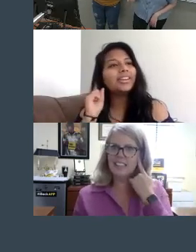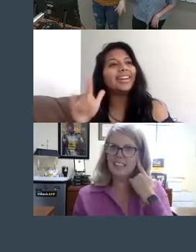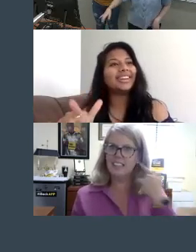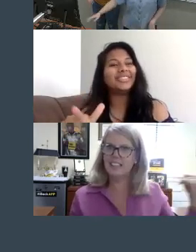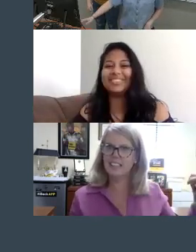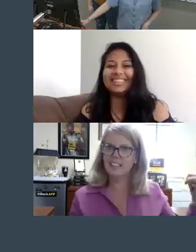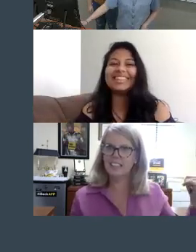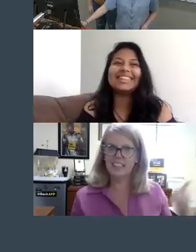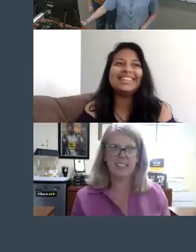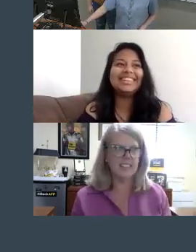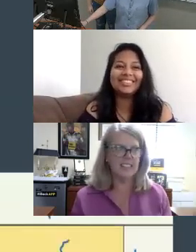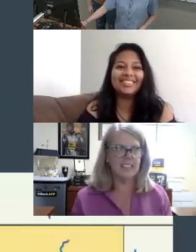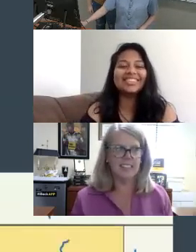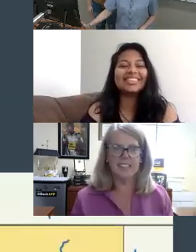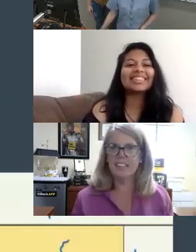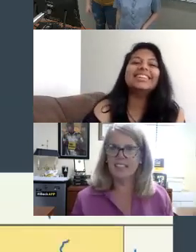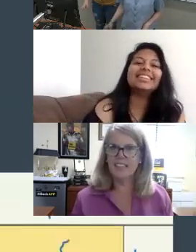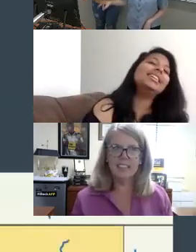Yep.